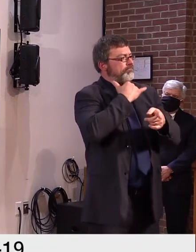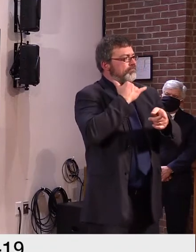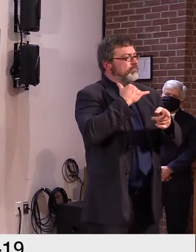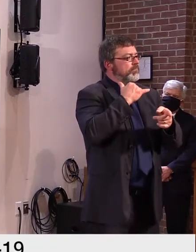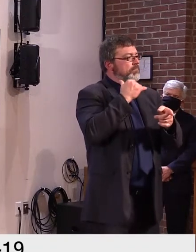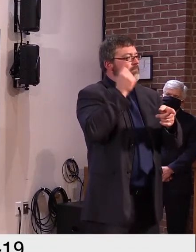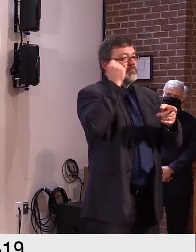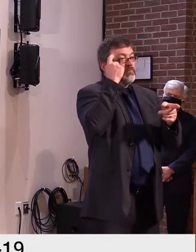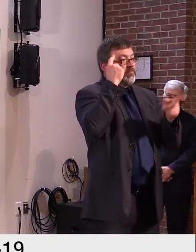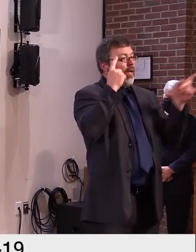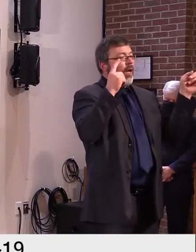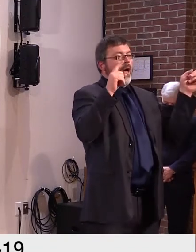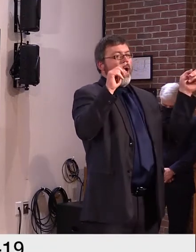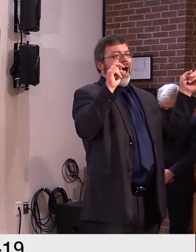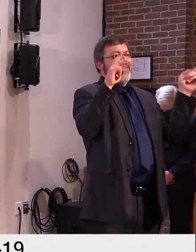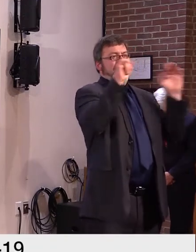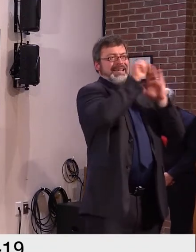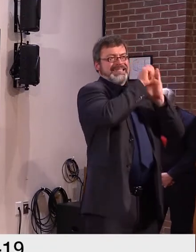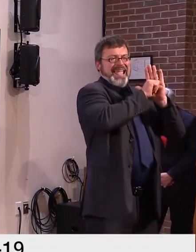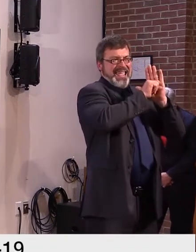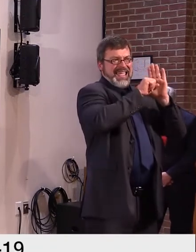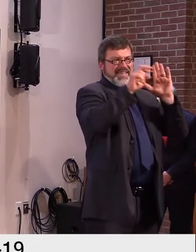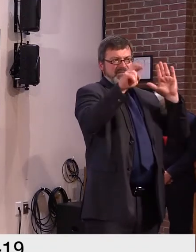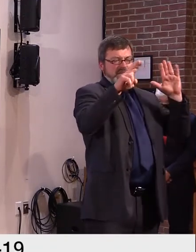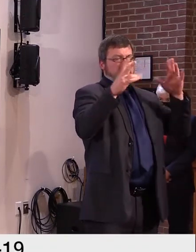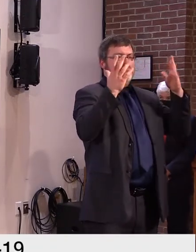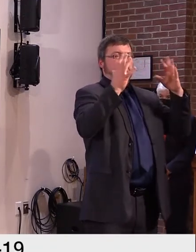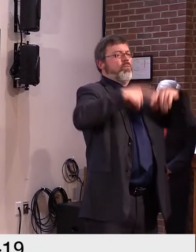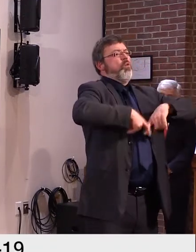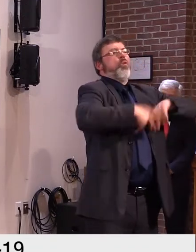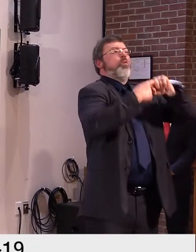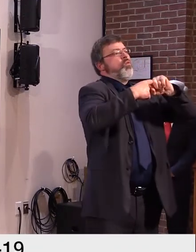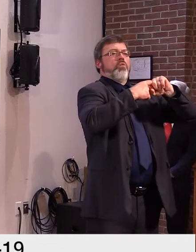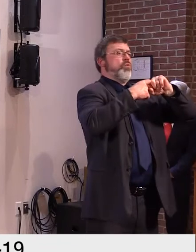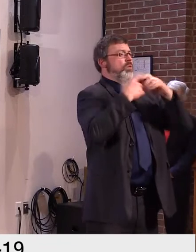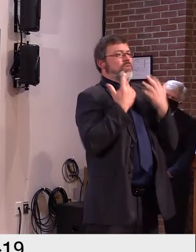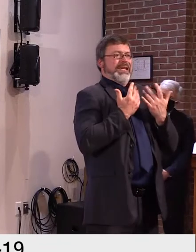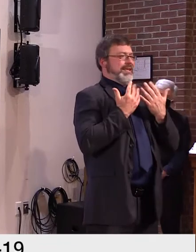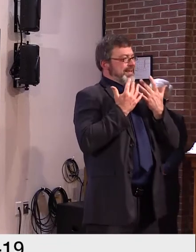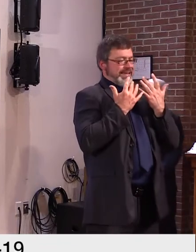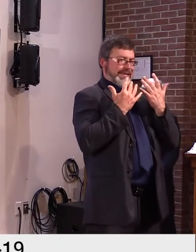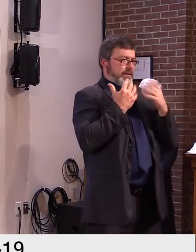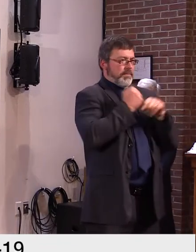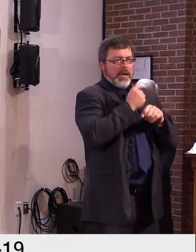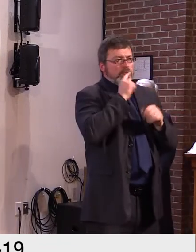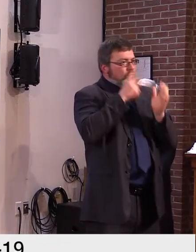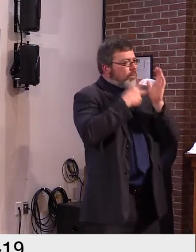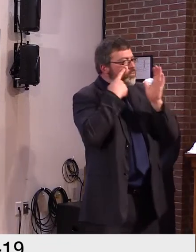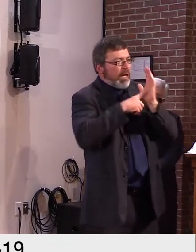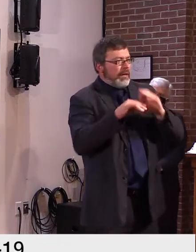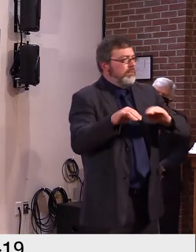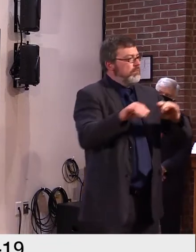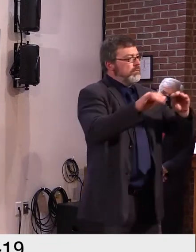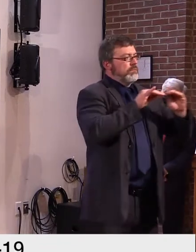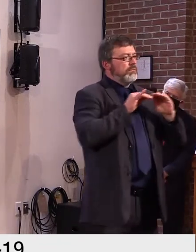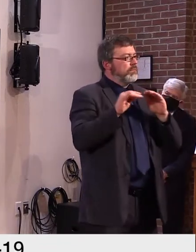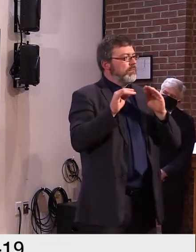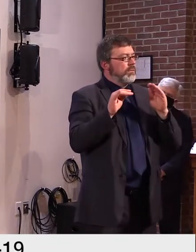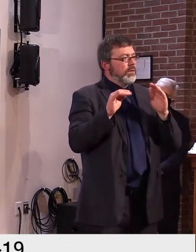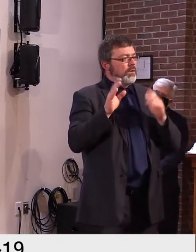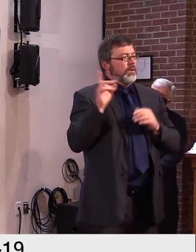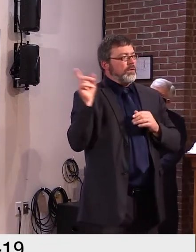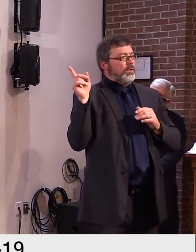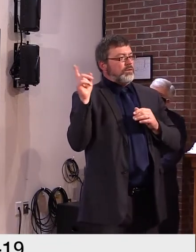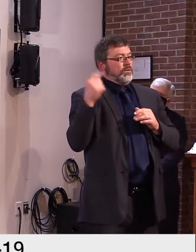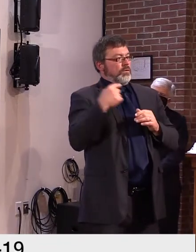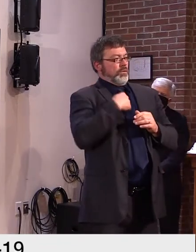facilities. We stand very much by what's in the HON, and I urge people to read that New York Times article